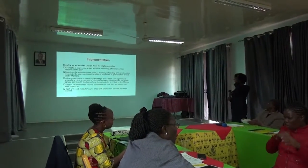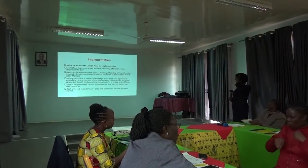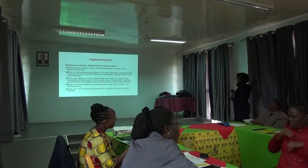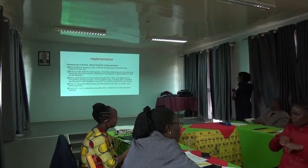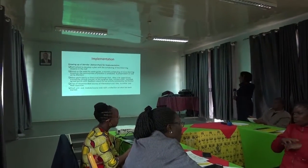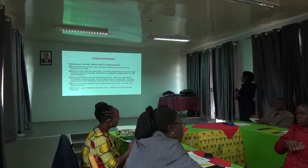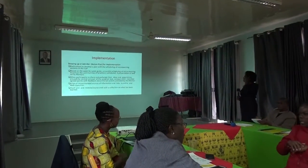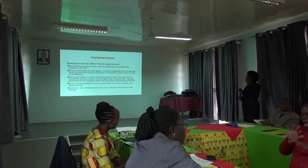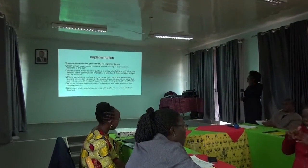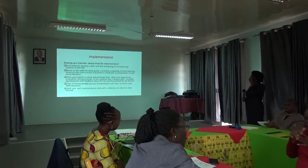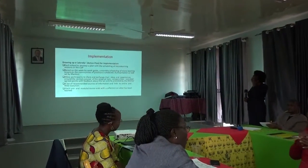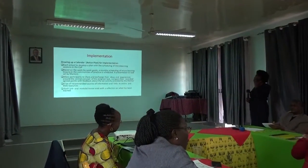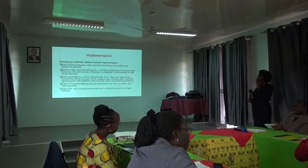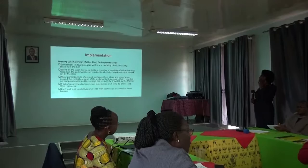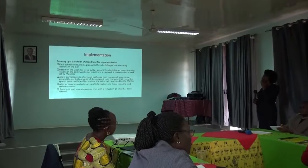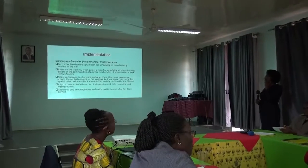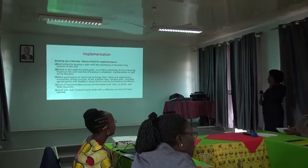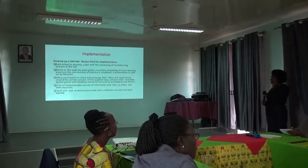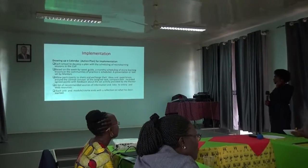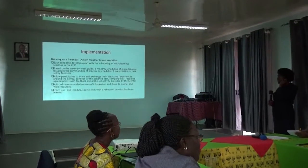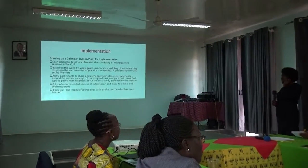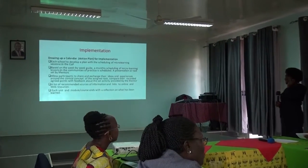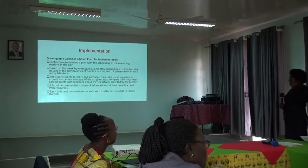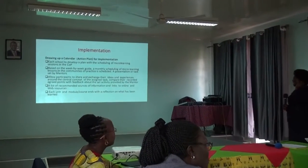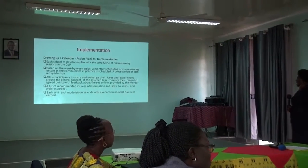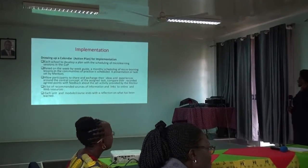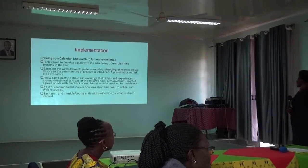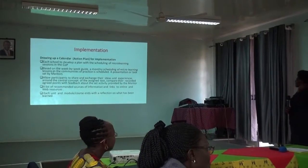plan. Each school develop a plan,